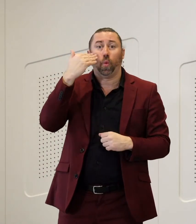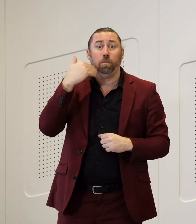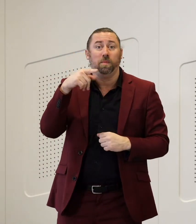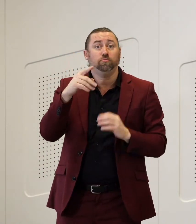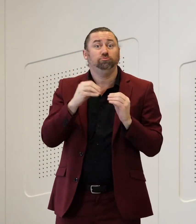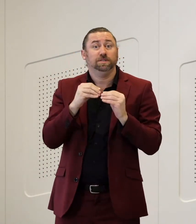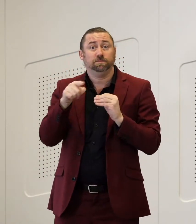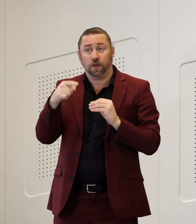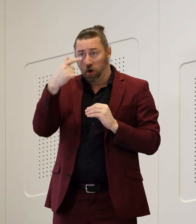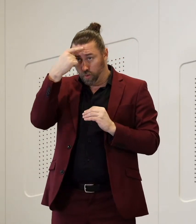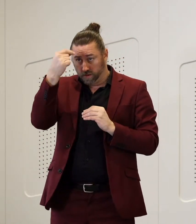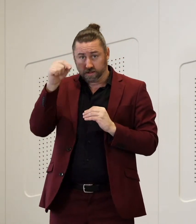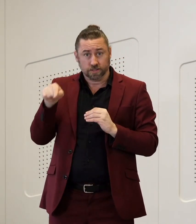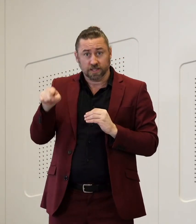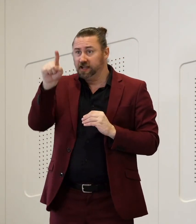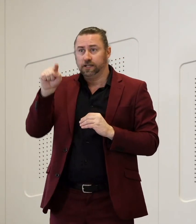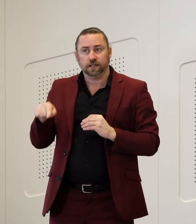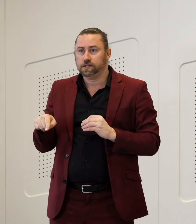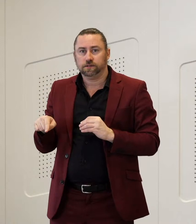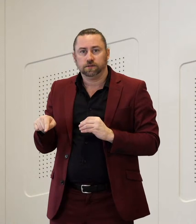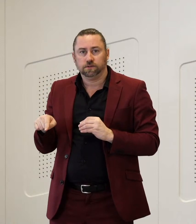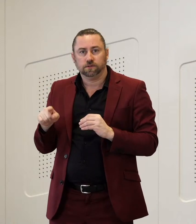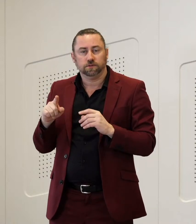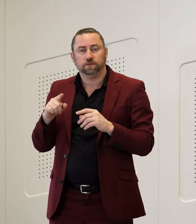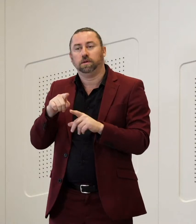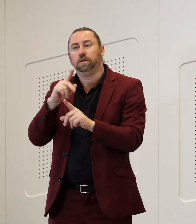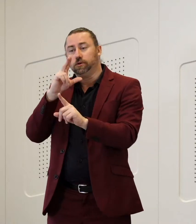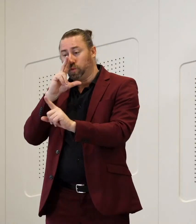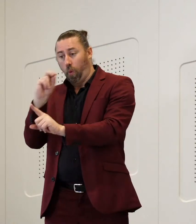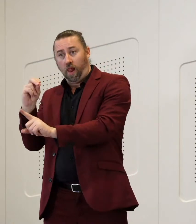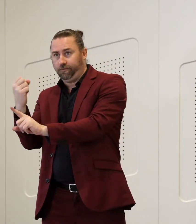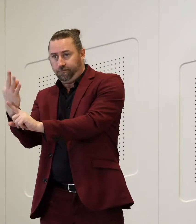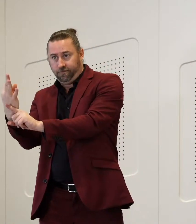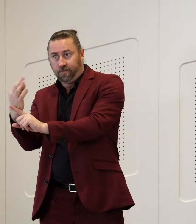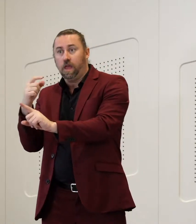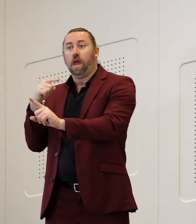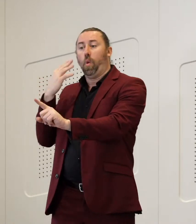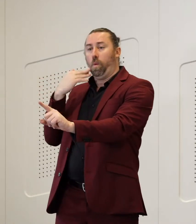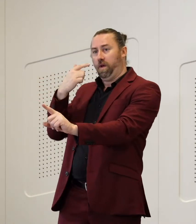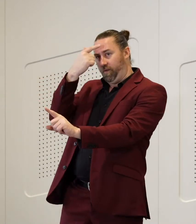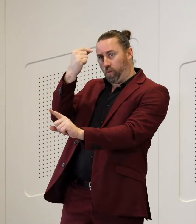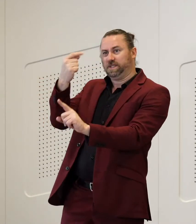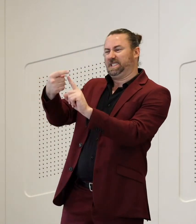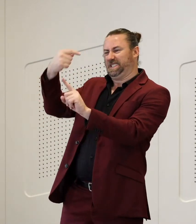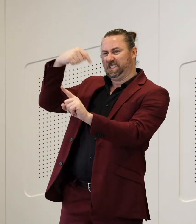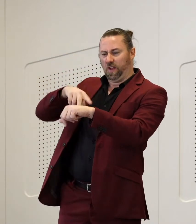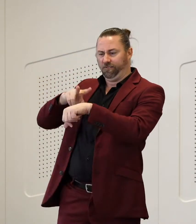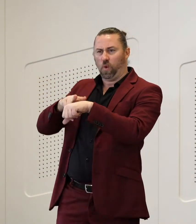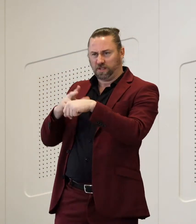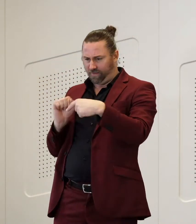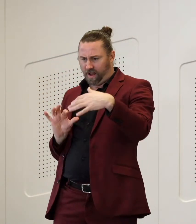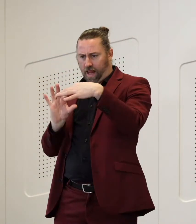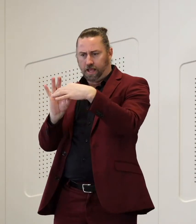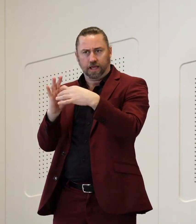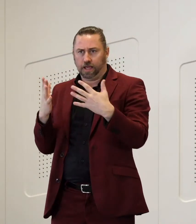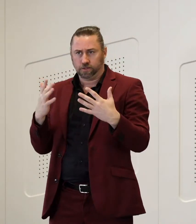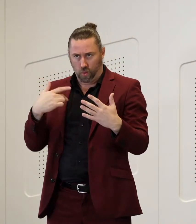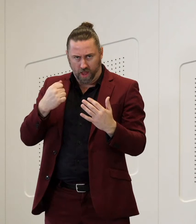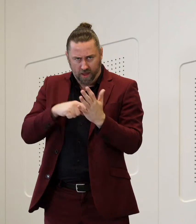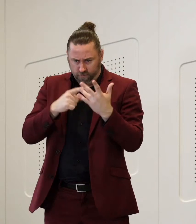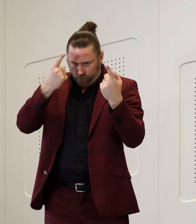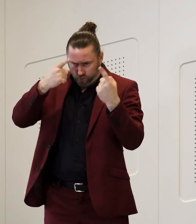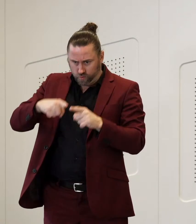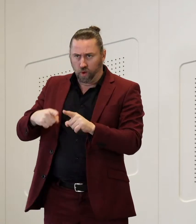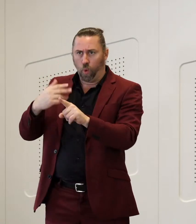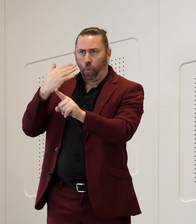Brisbane? She doesn't have the same as that 12-year-old boy. So we're not sure at this stage, we're working it through how